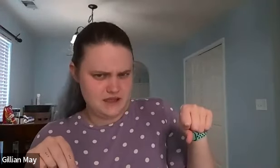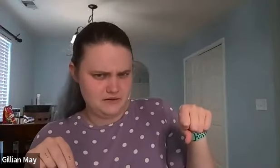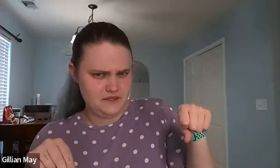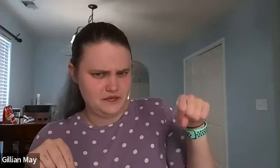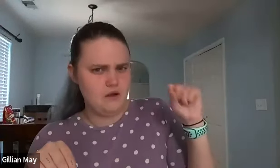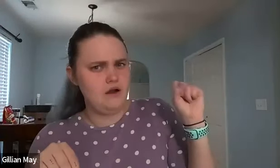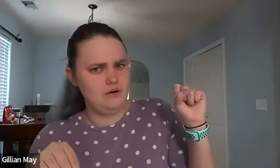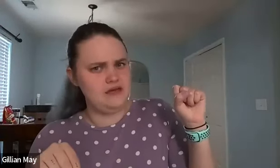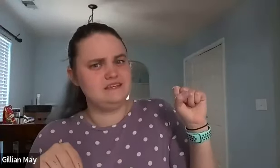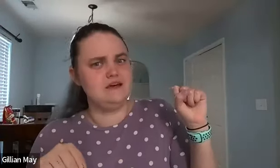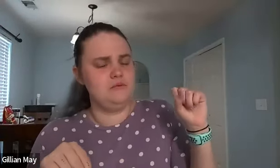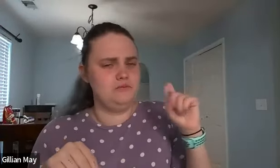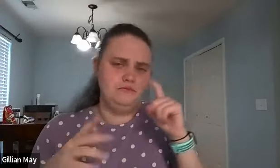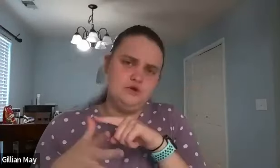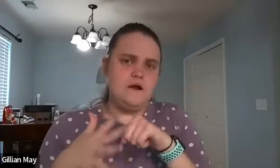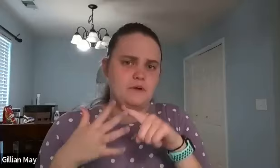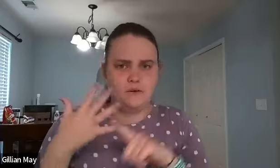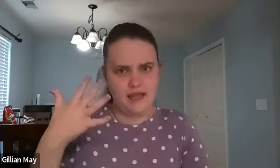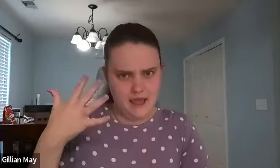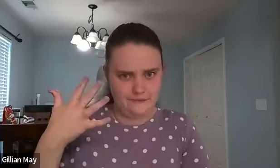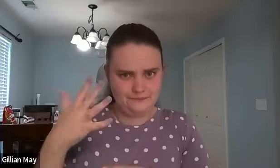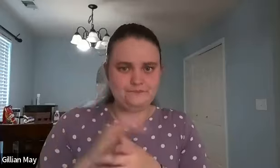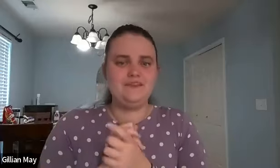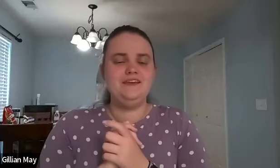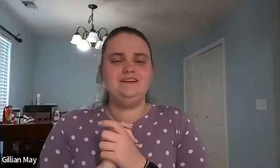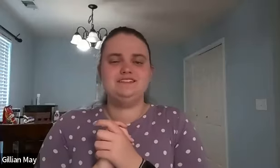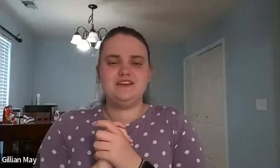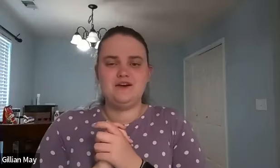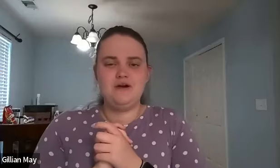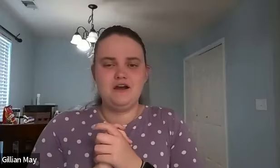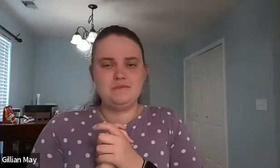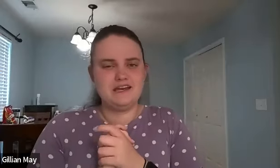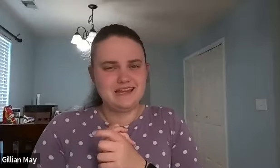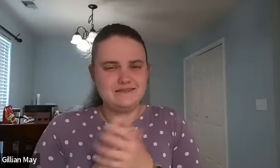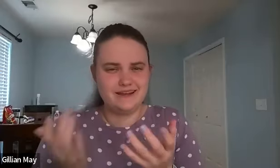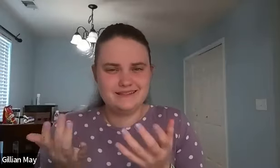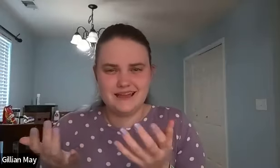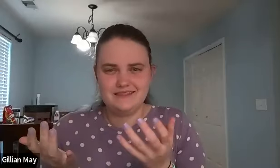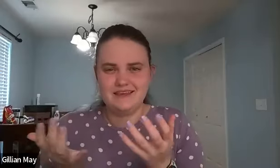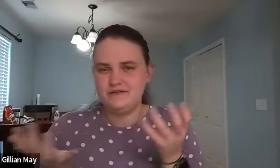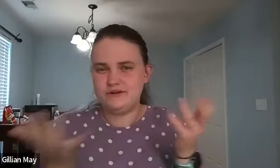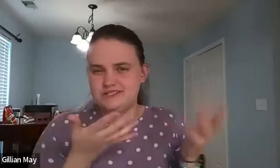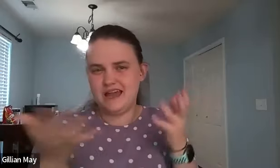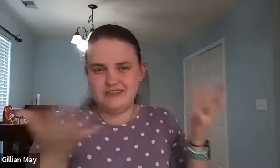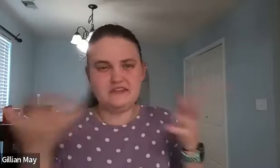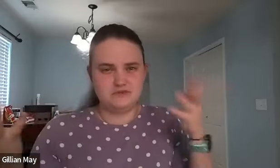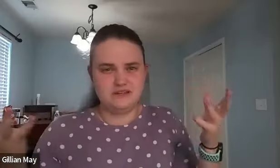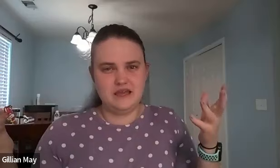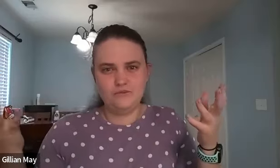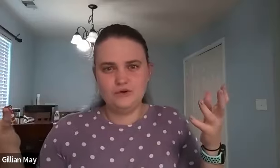down, they know, oh, that's a who, what, when, where, why, how. So that's kind of nice. I think that's really helpful